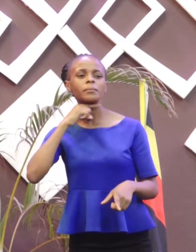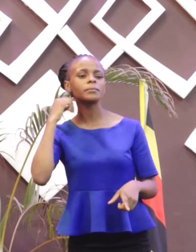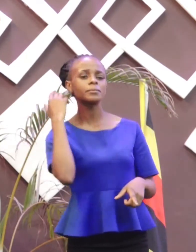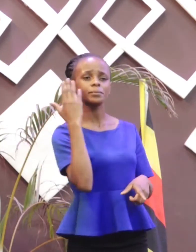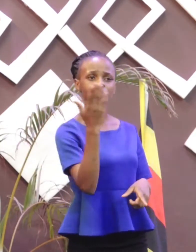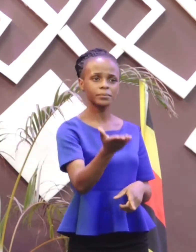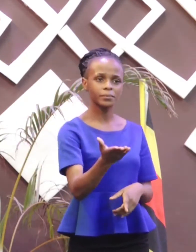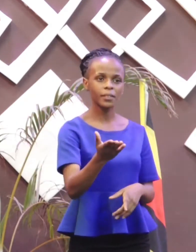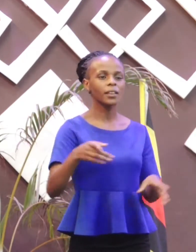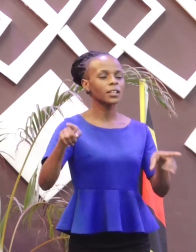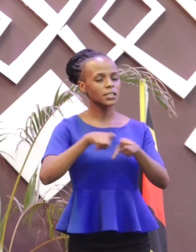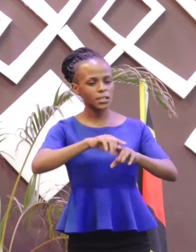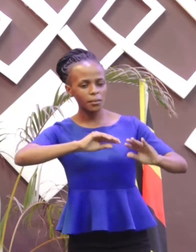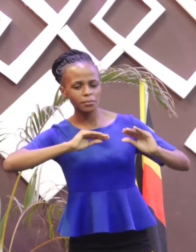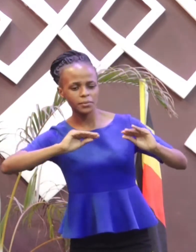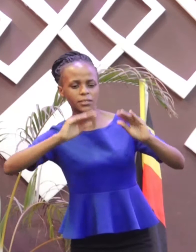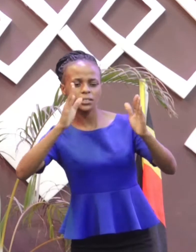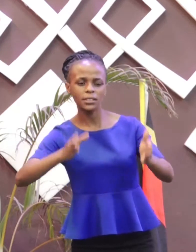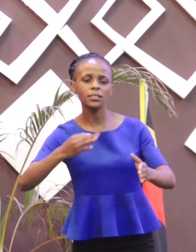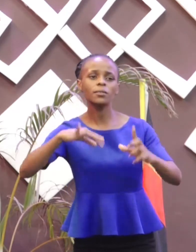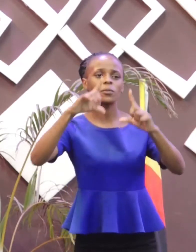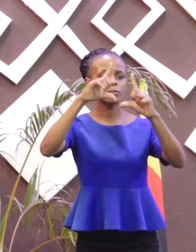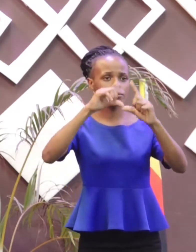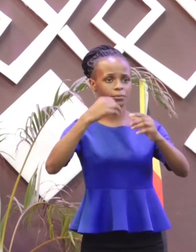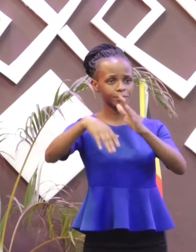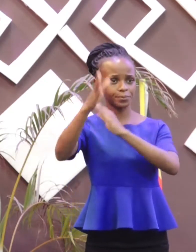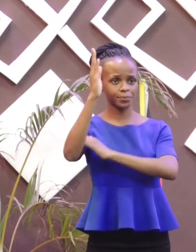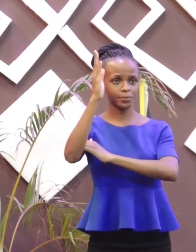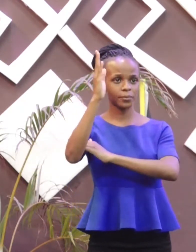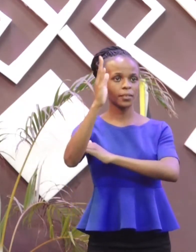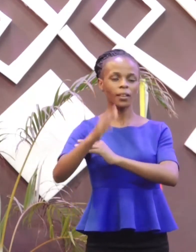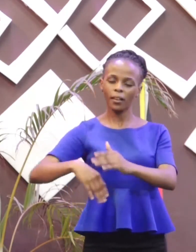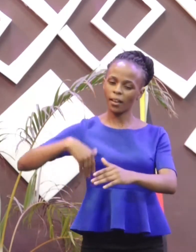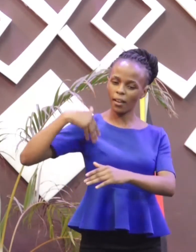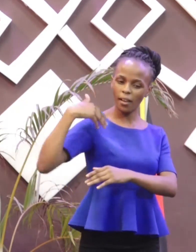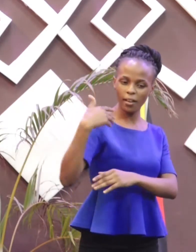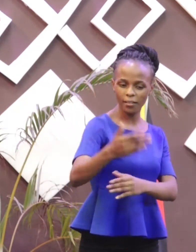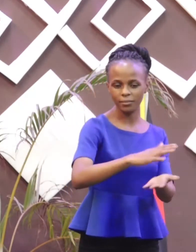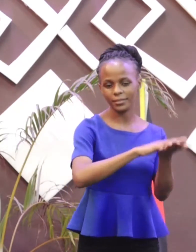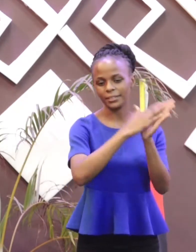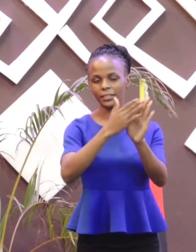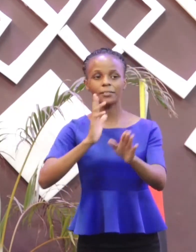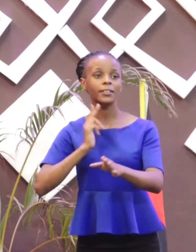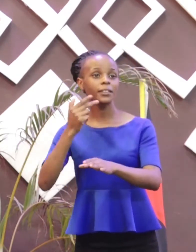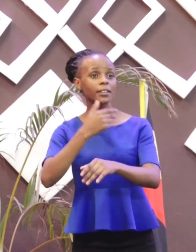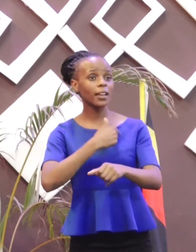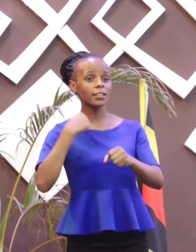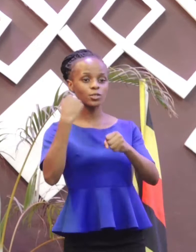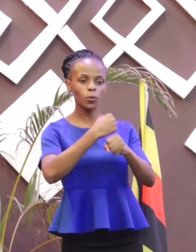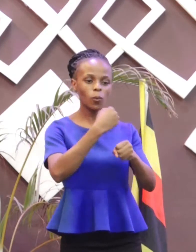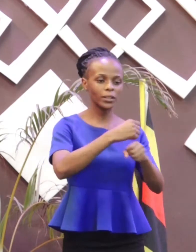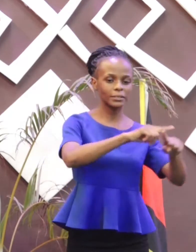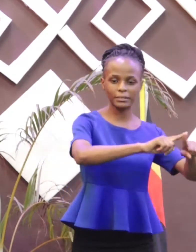Waliwo omusumba. There is a teacher of the word. Waliwo omusomesa w'ekigambo. After giving us the offices, bwamala tuwa